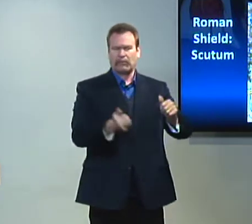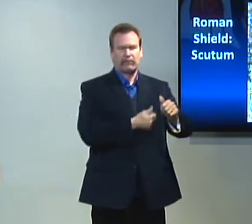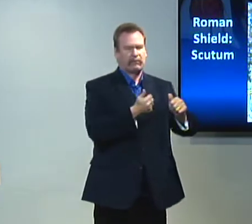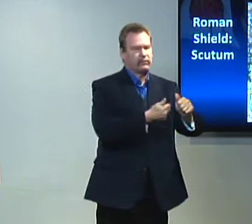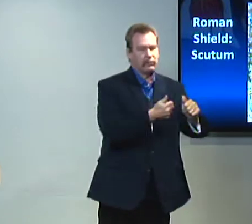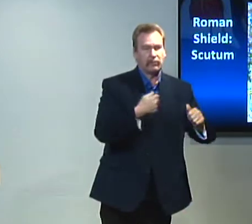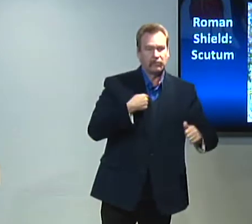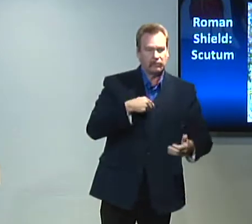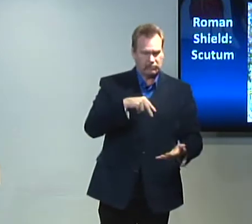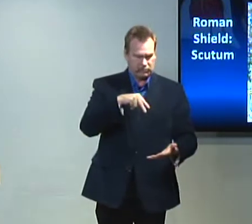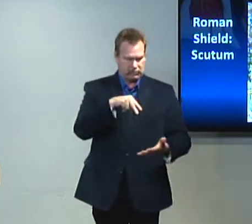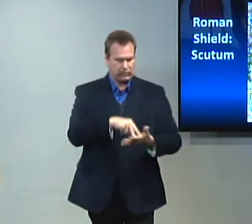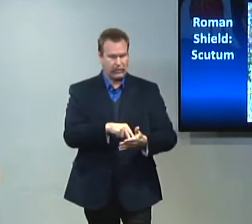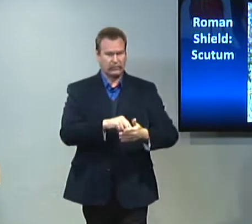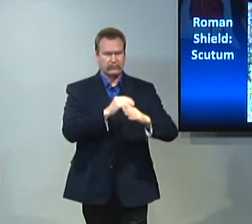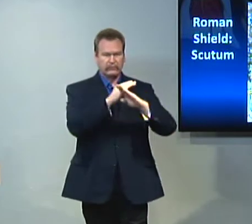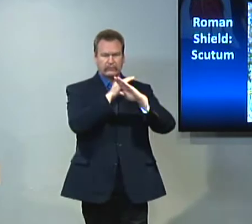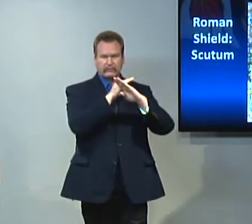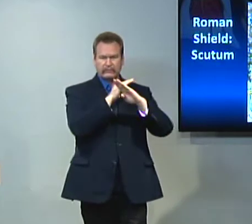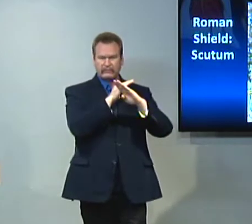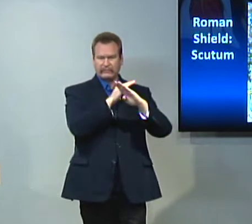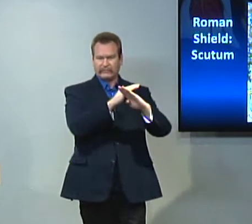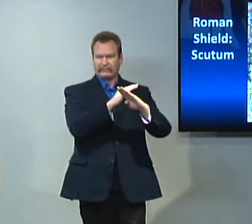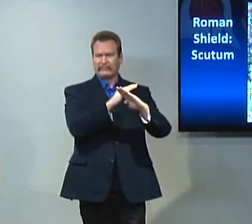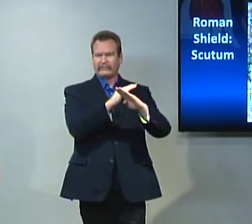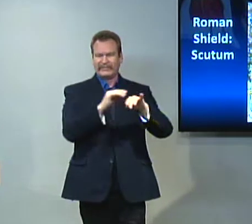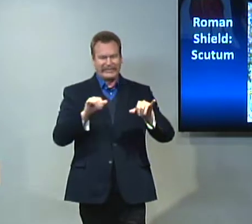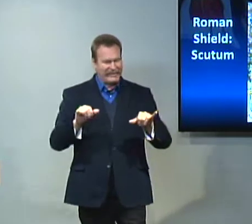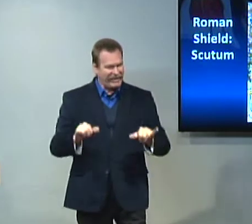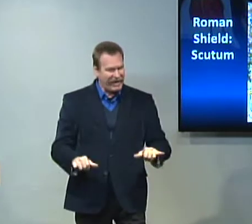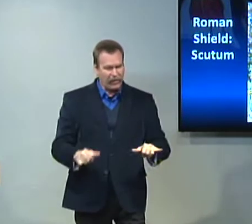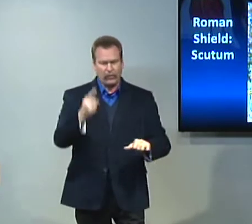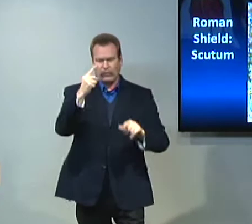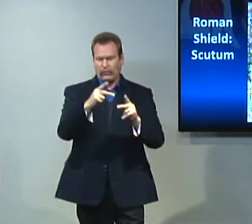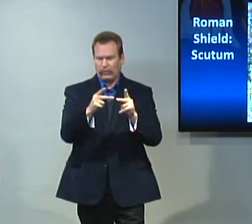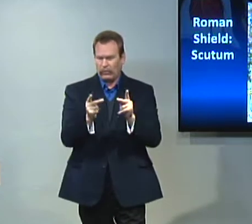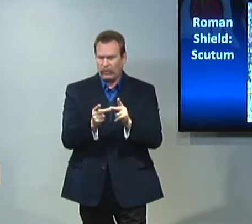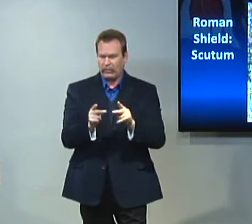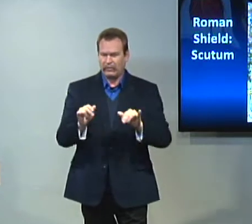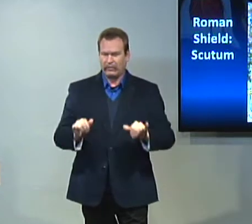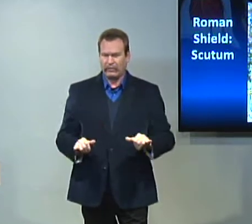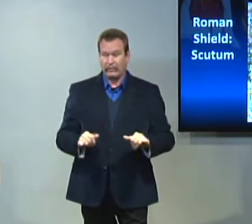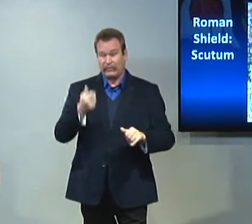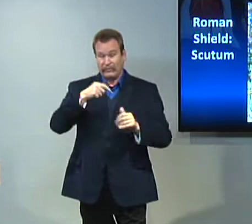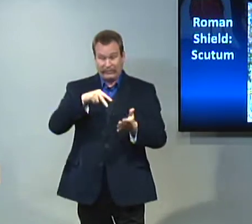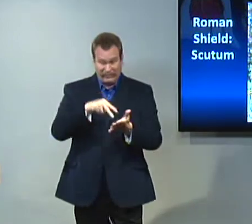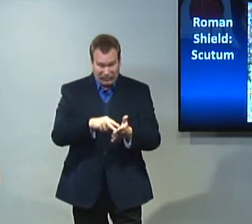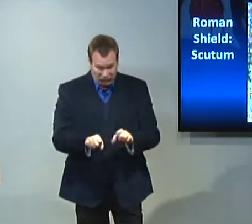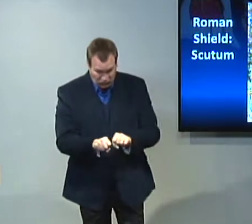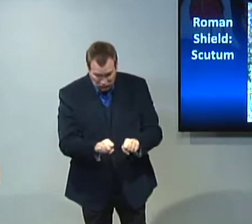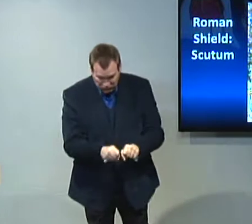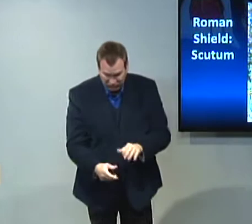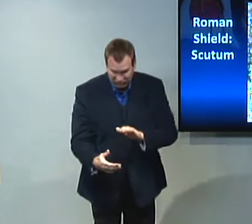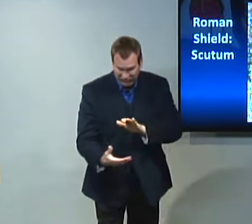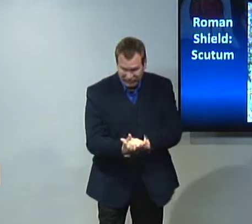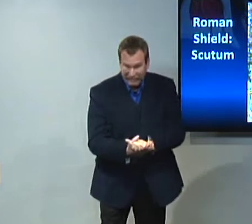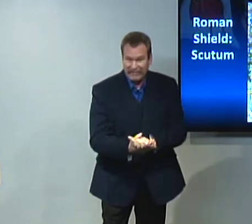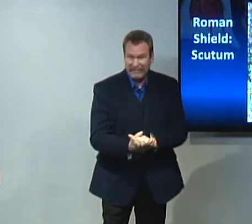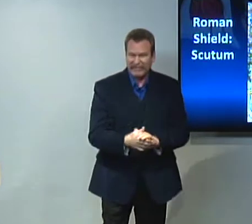Don't pursue your enemy. Just stand firm. Get into this defensive position to stay in one place. Your